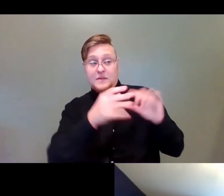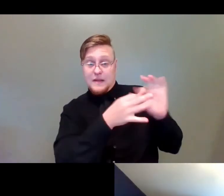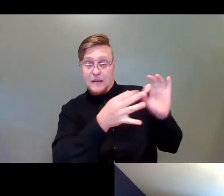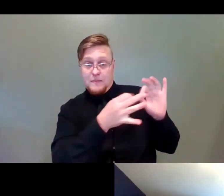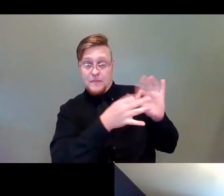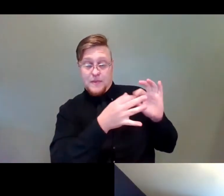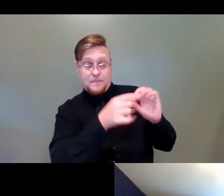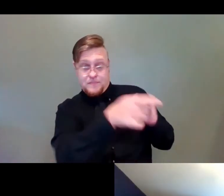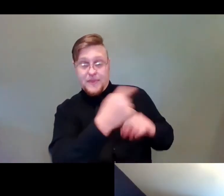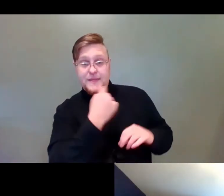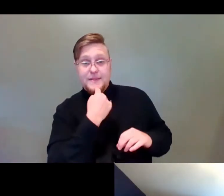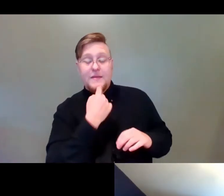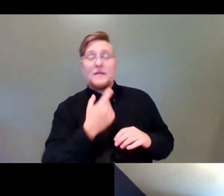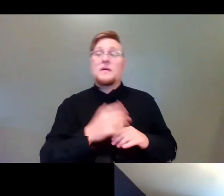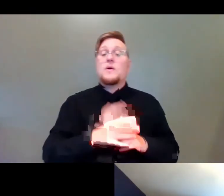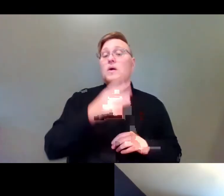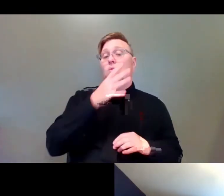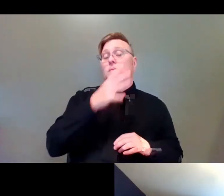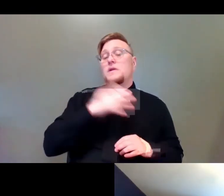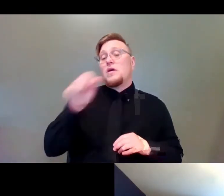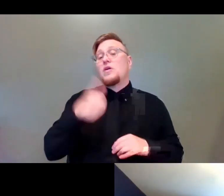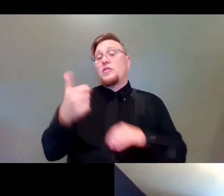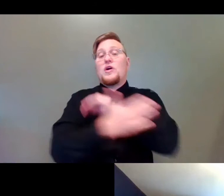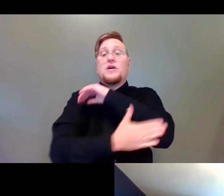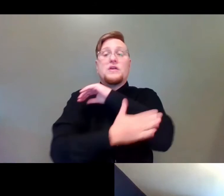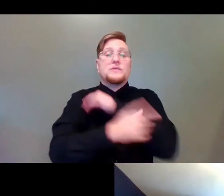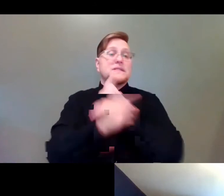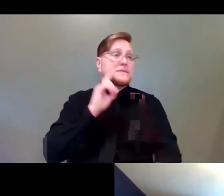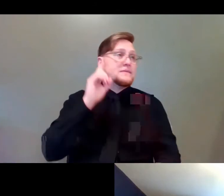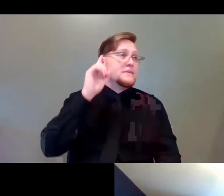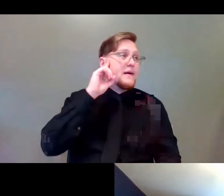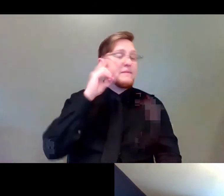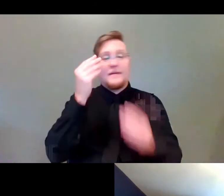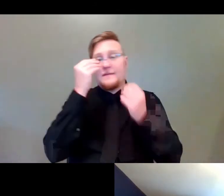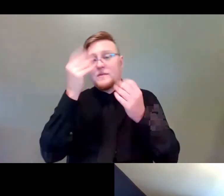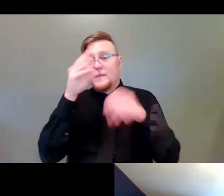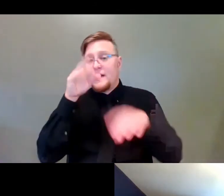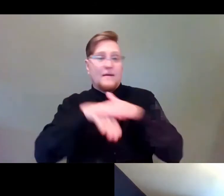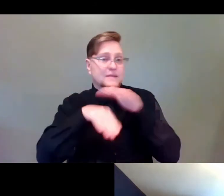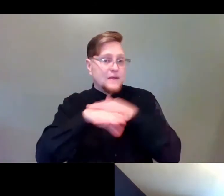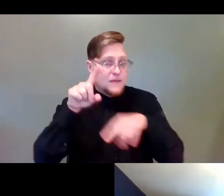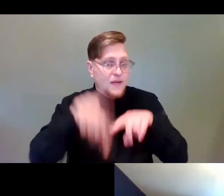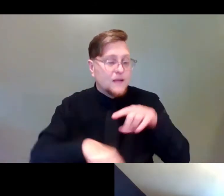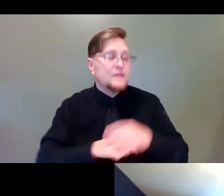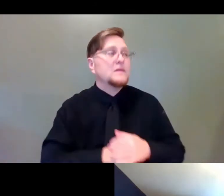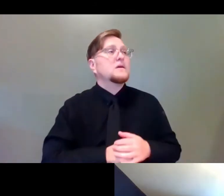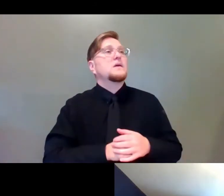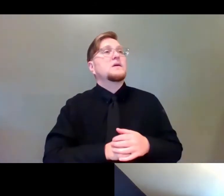that, perhaps women in other countries who are deaf are not getting the information, or women